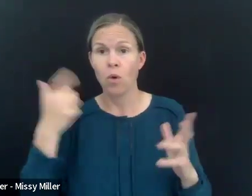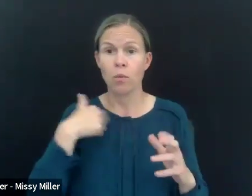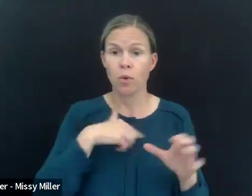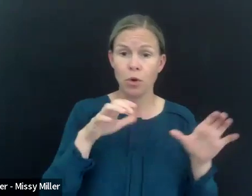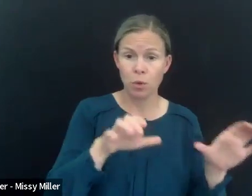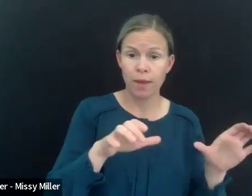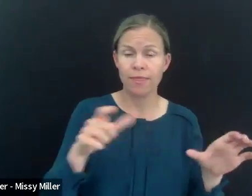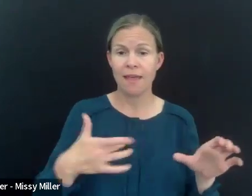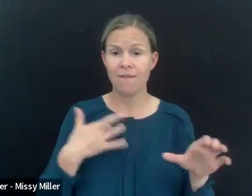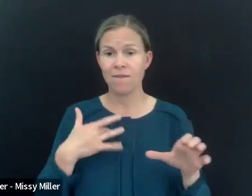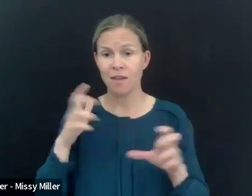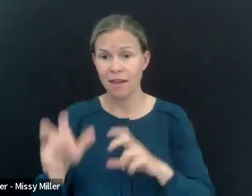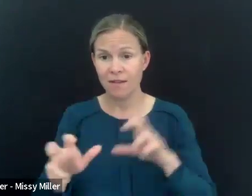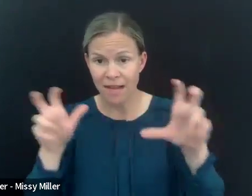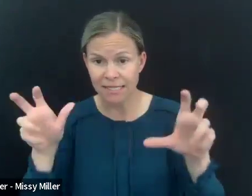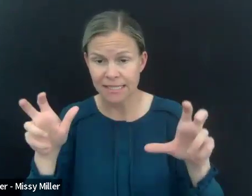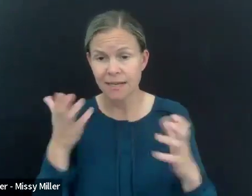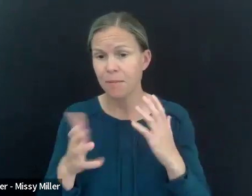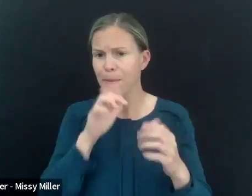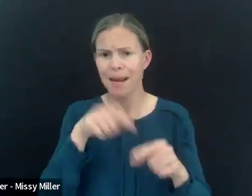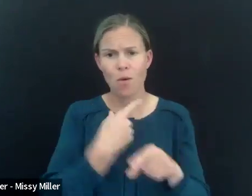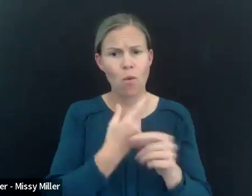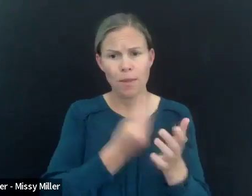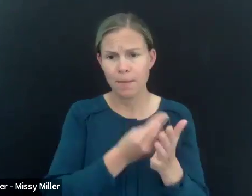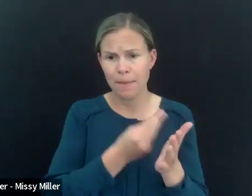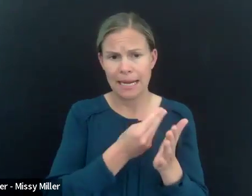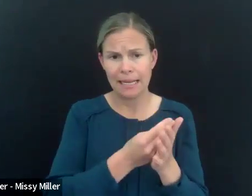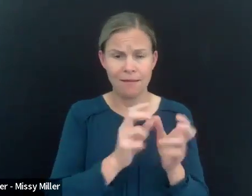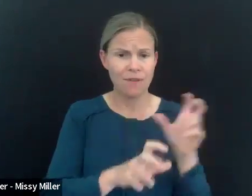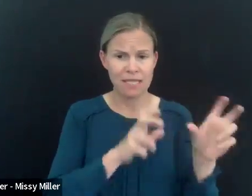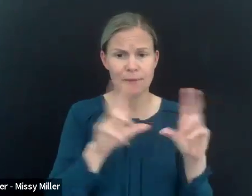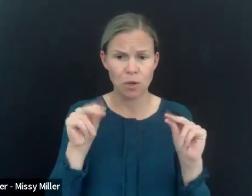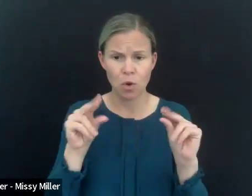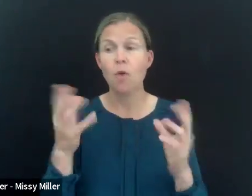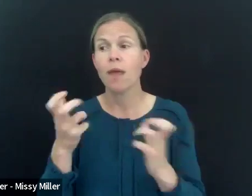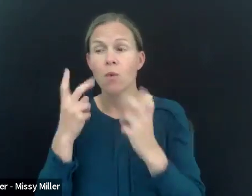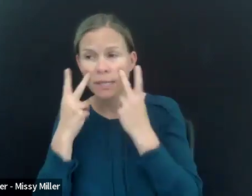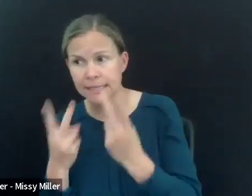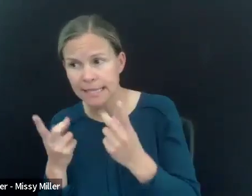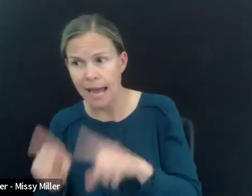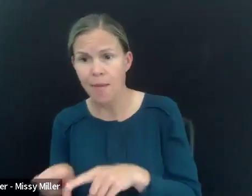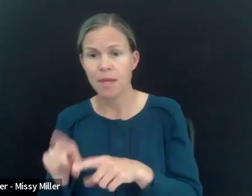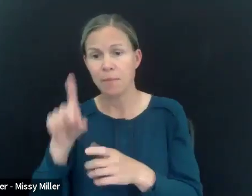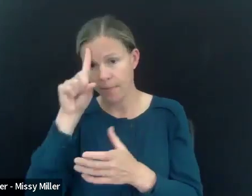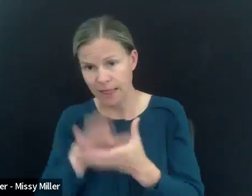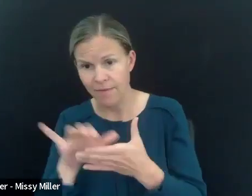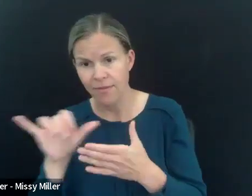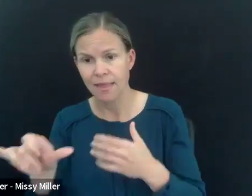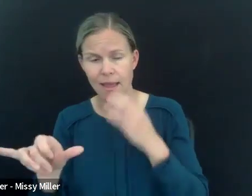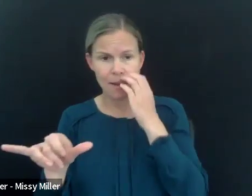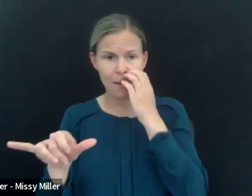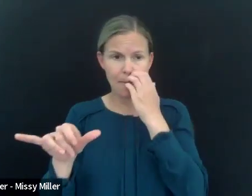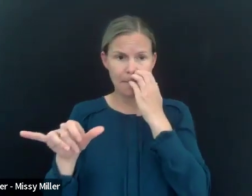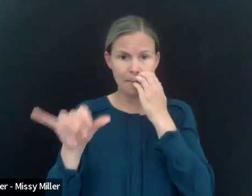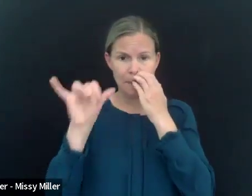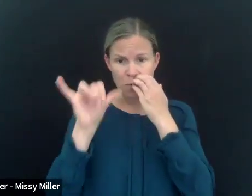value, even if it's not with dollars, they want to see it happen, they believe in it. Investing in that kind of infrastructure is